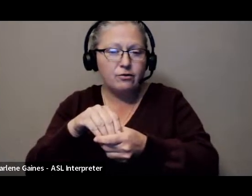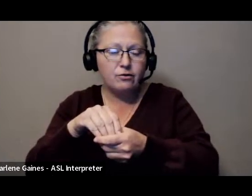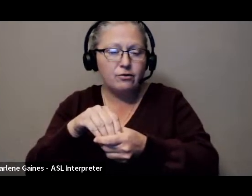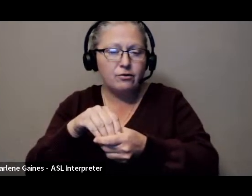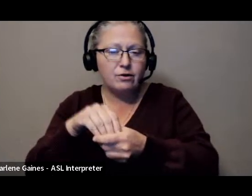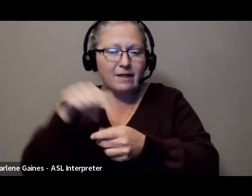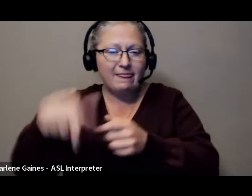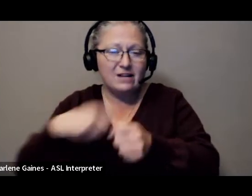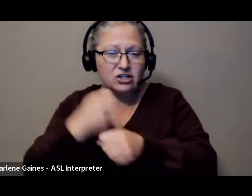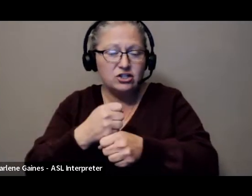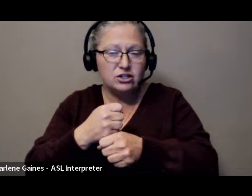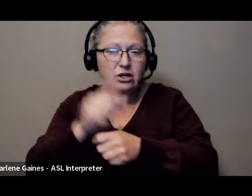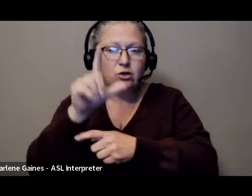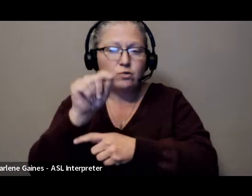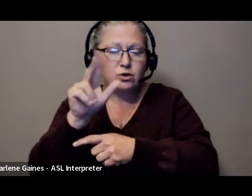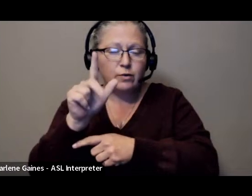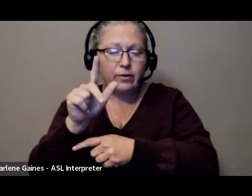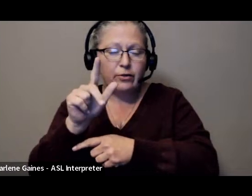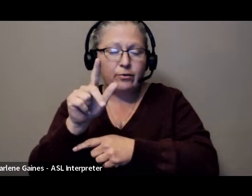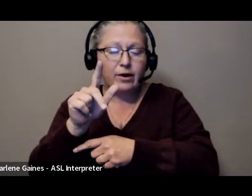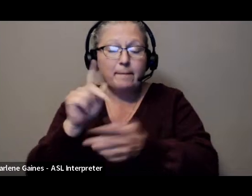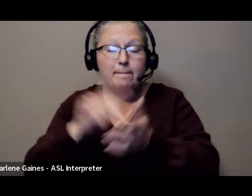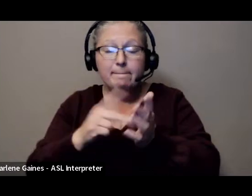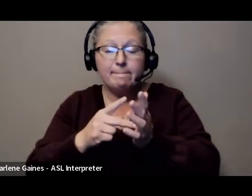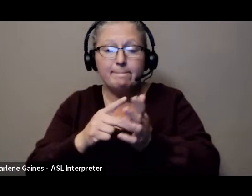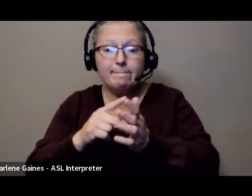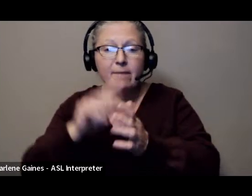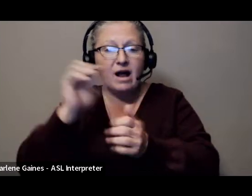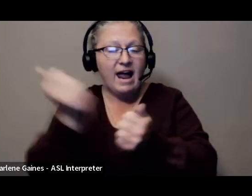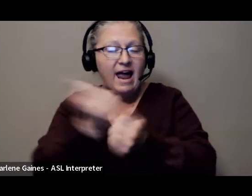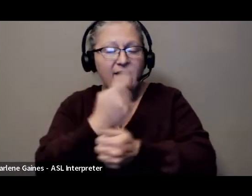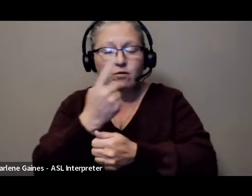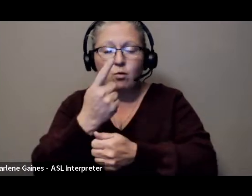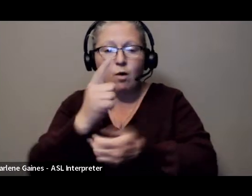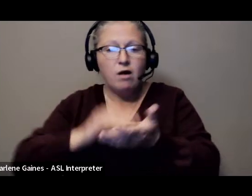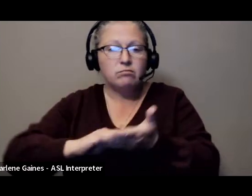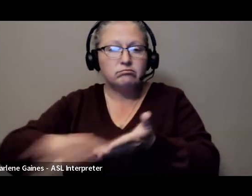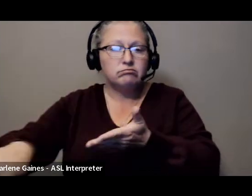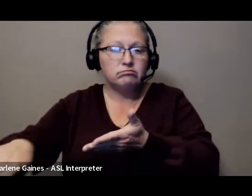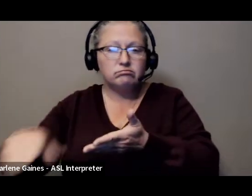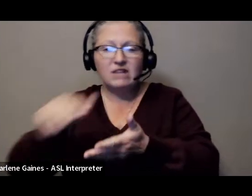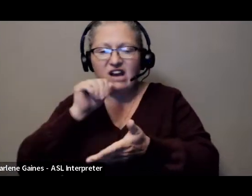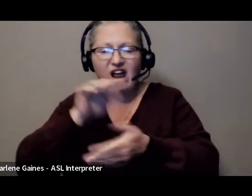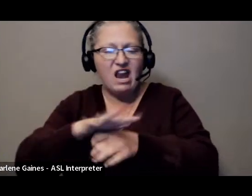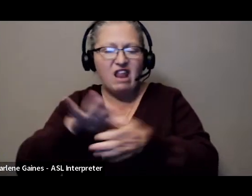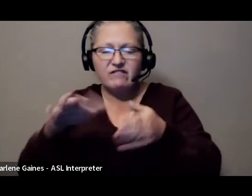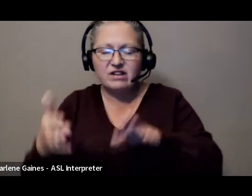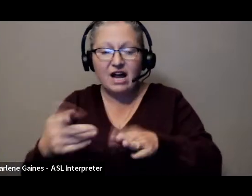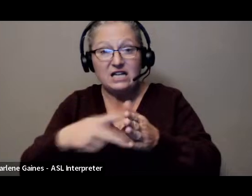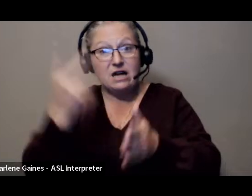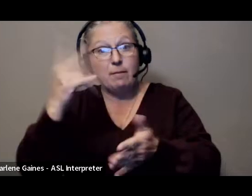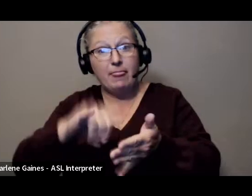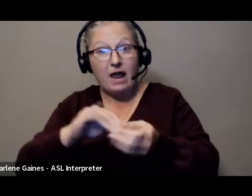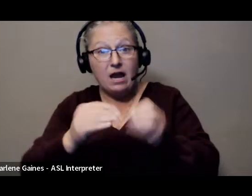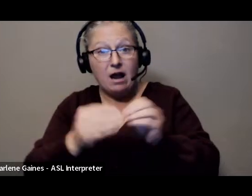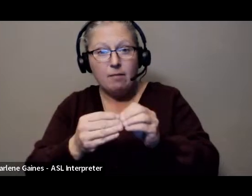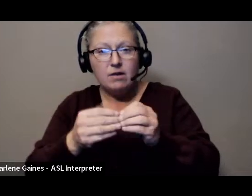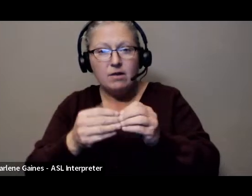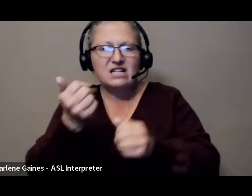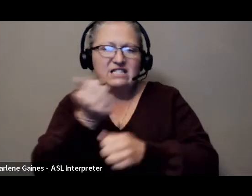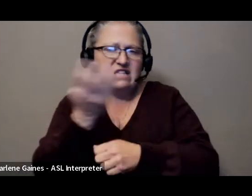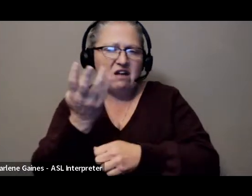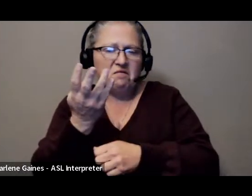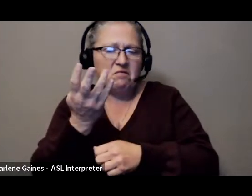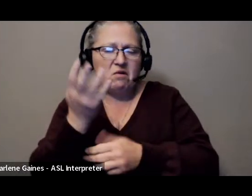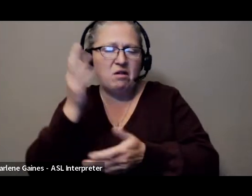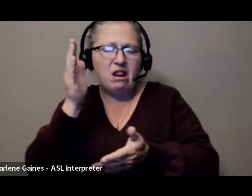This year in 2023. In other words, everyone has been wiped out, and this is still not enough death. If you double that number, it's still several thousand